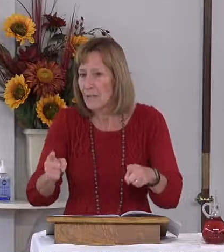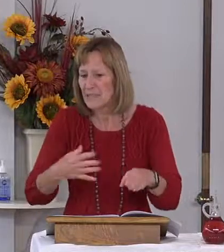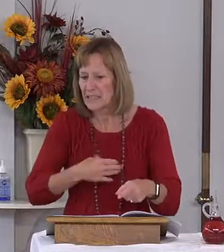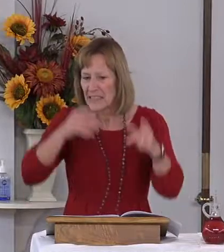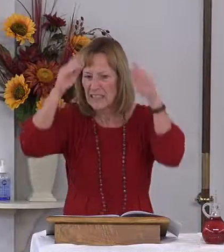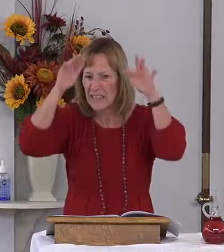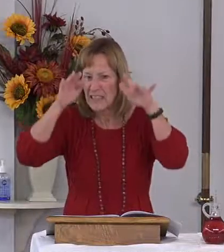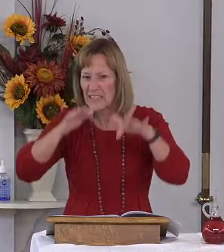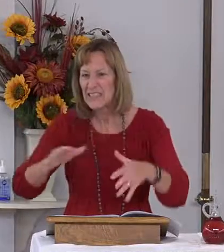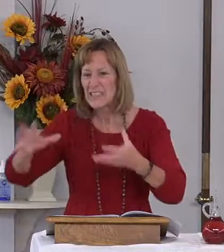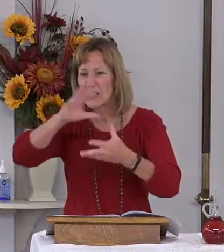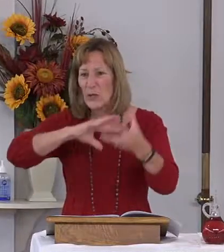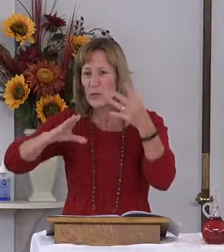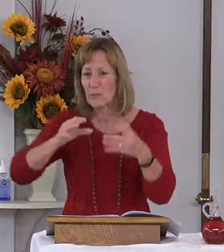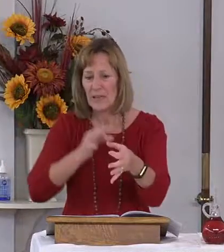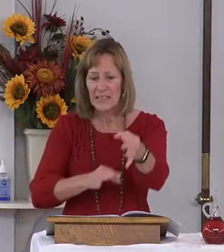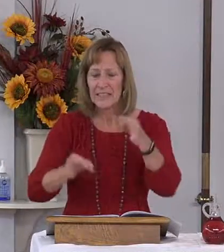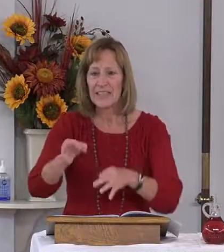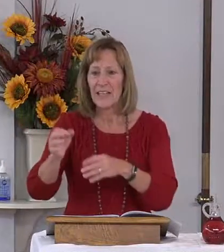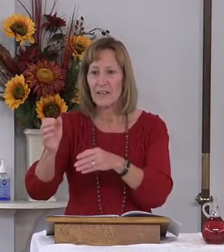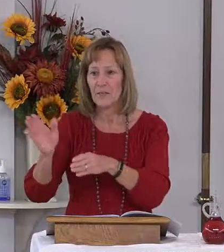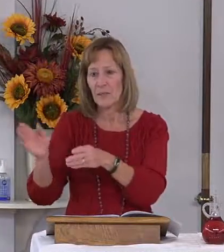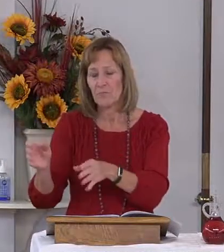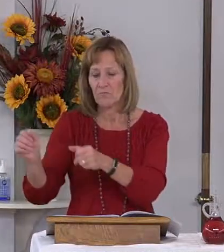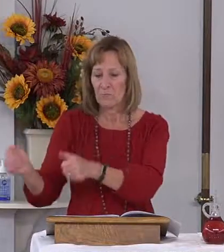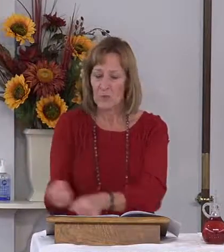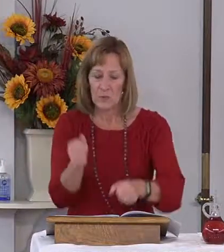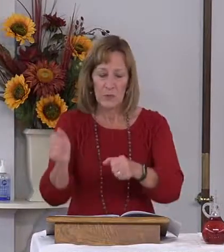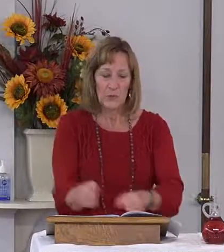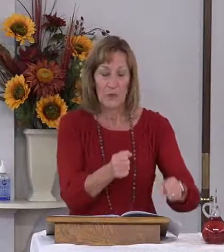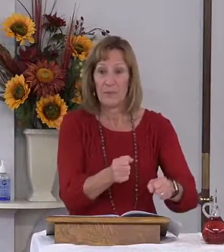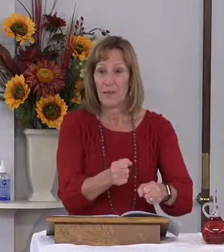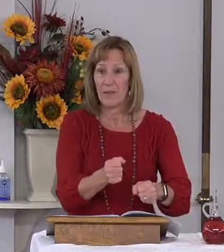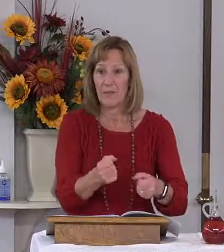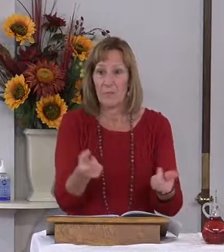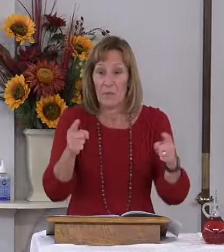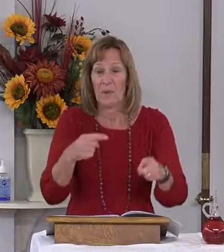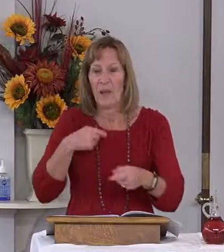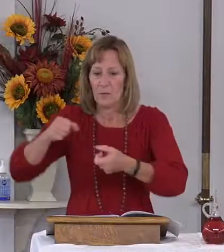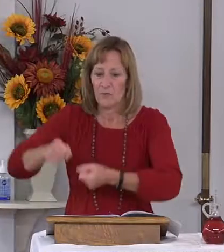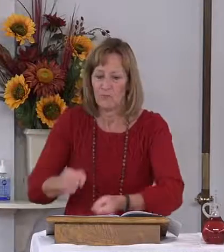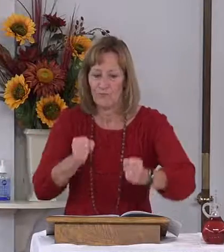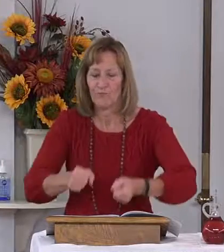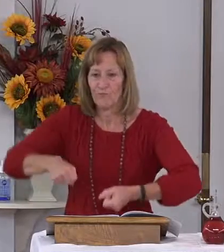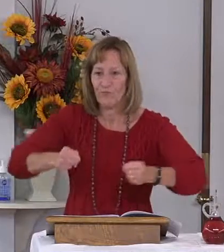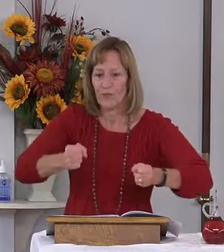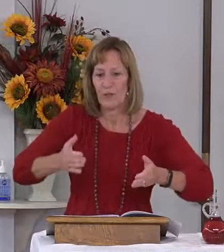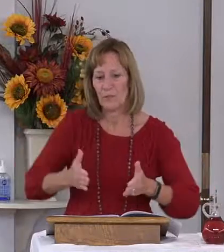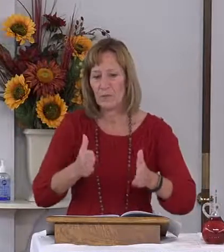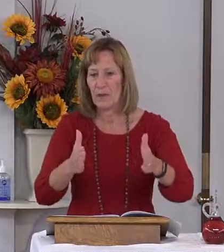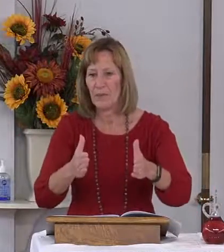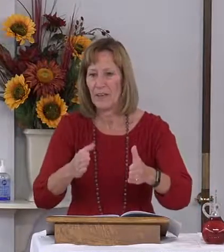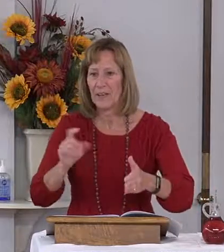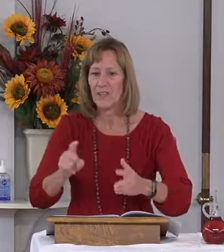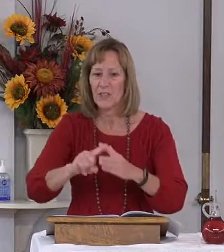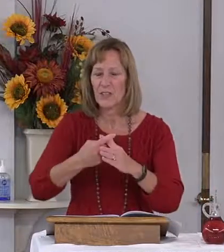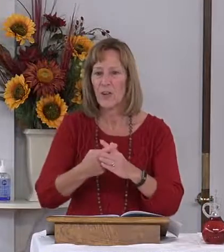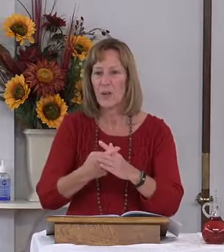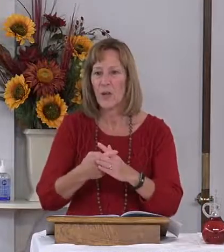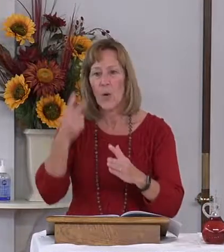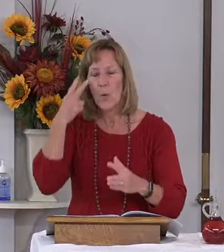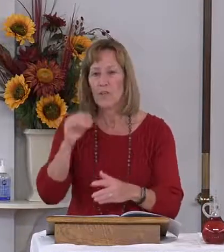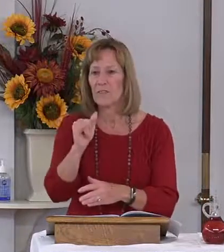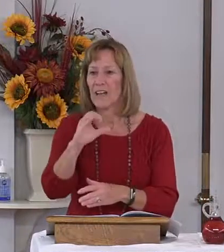snowstorm. Instead of sweeping the porch, I was shoveling our driveway. I had to start watching for